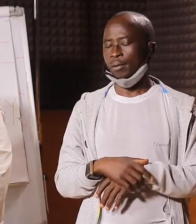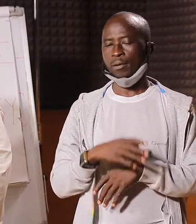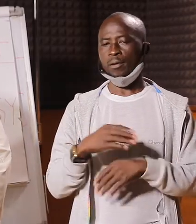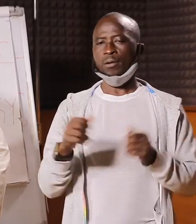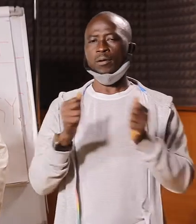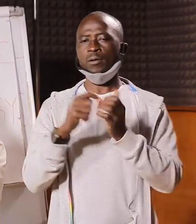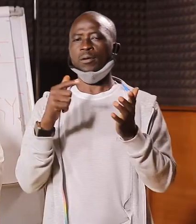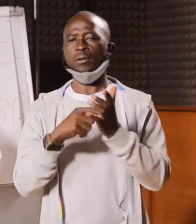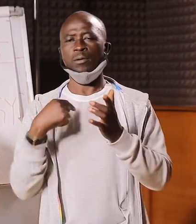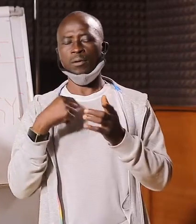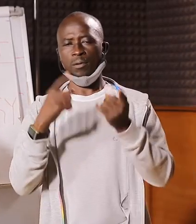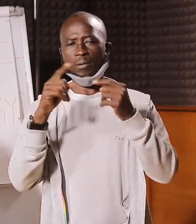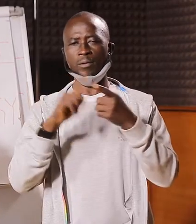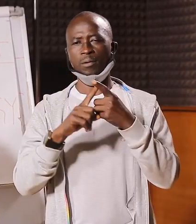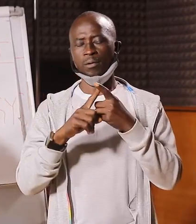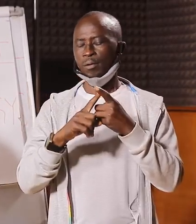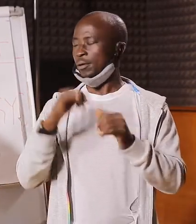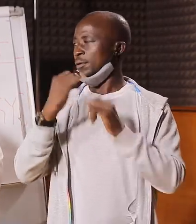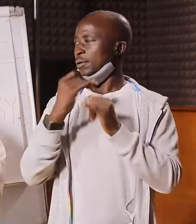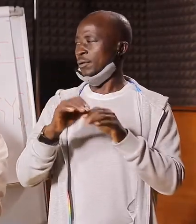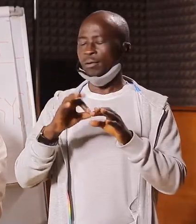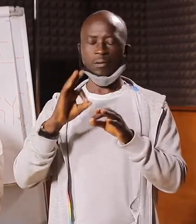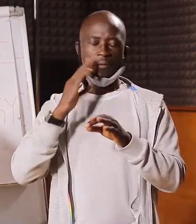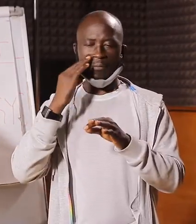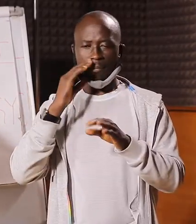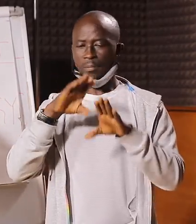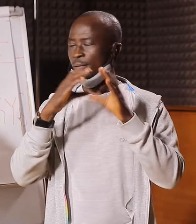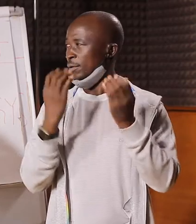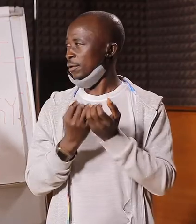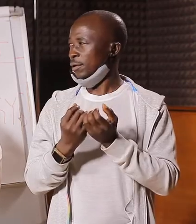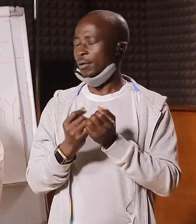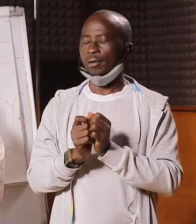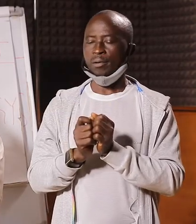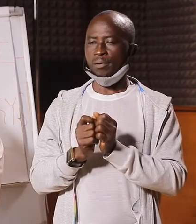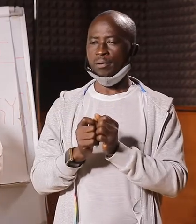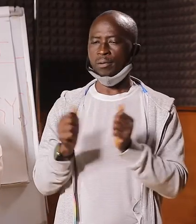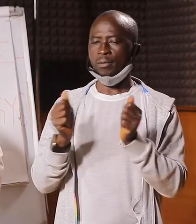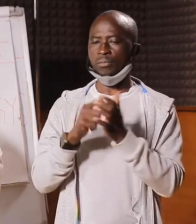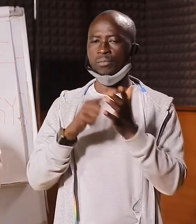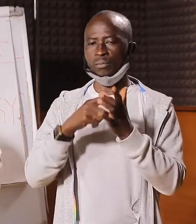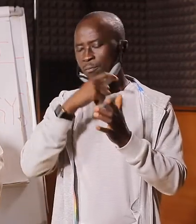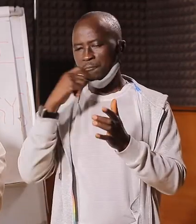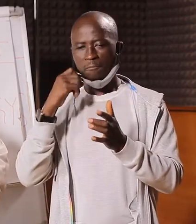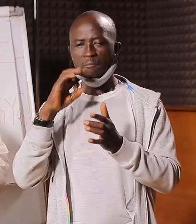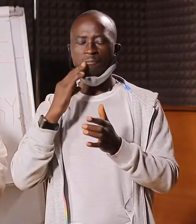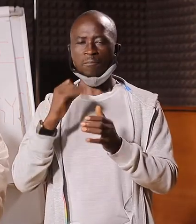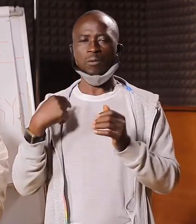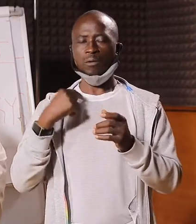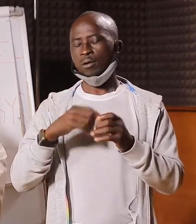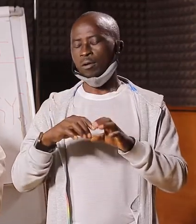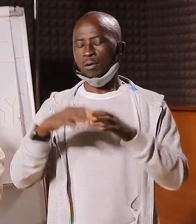have come to the end of fruit classification, which we started in the last lesson. With this dry fruit, we have completed